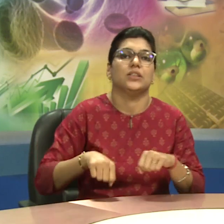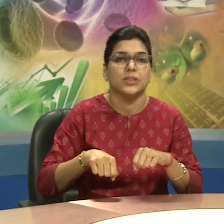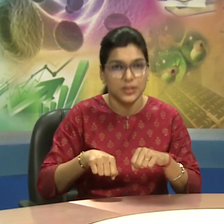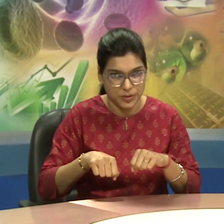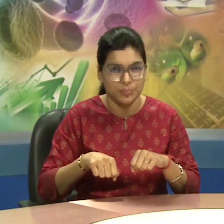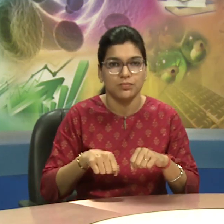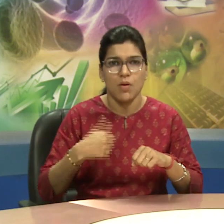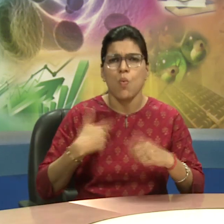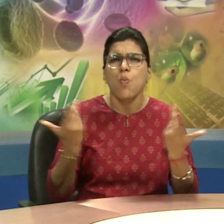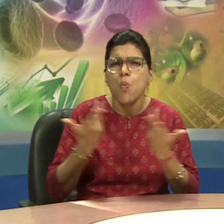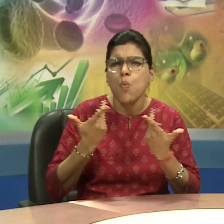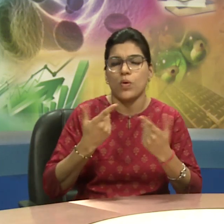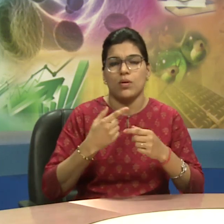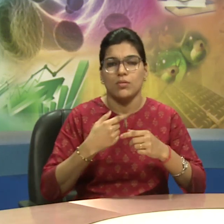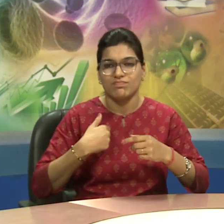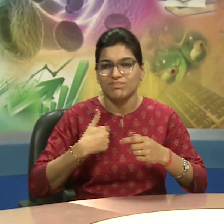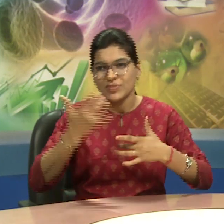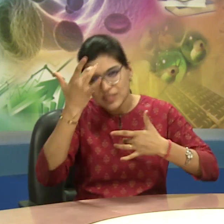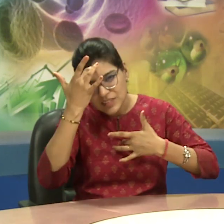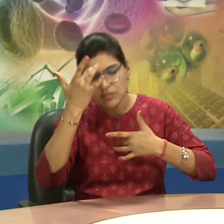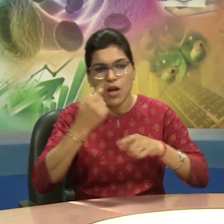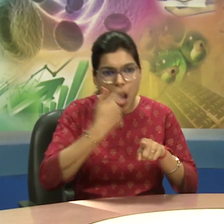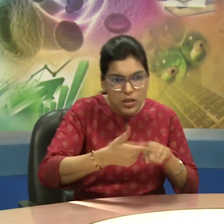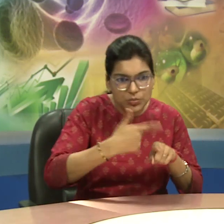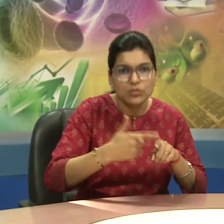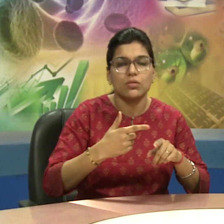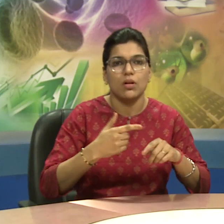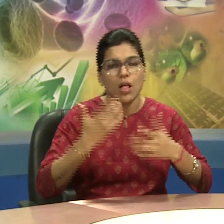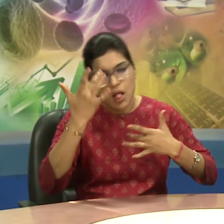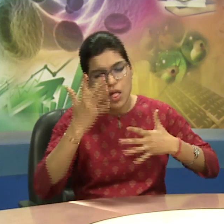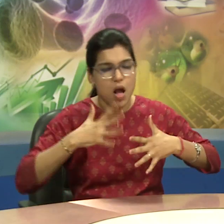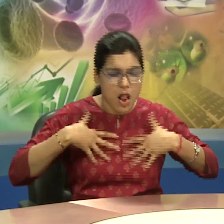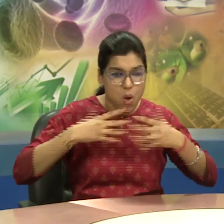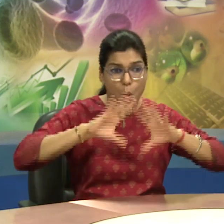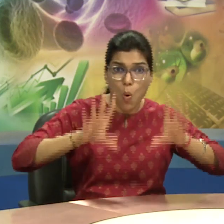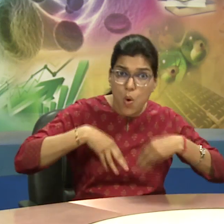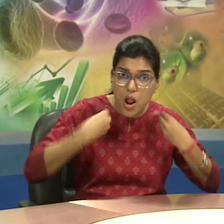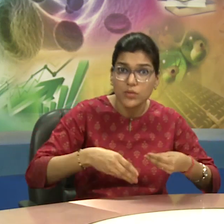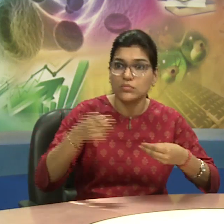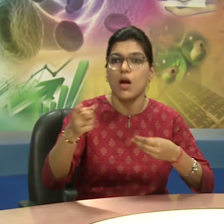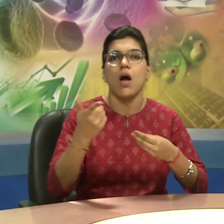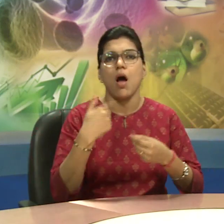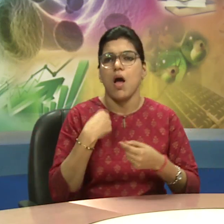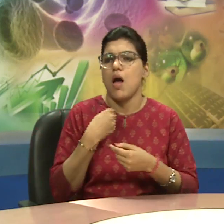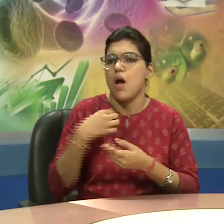right to complain against the dealer and even claim compensation.